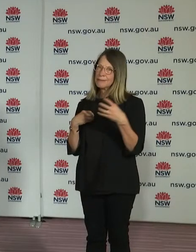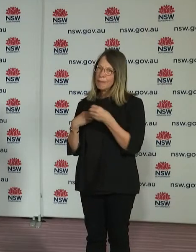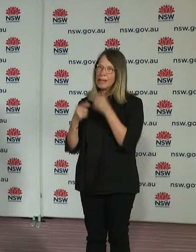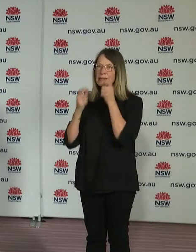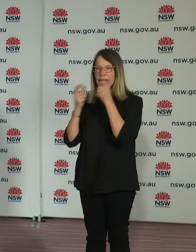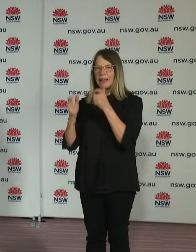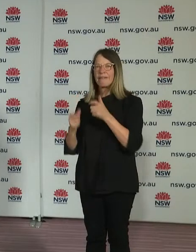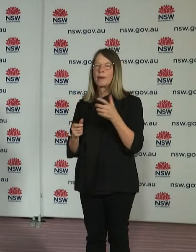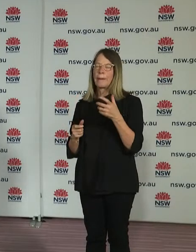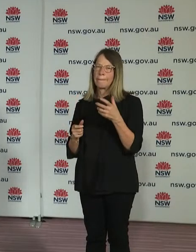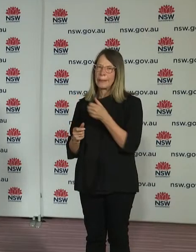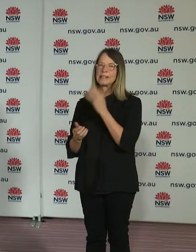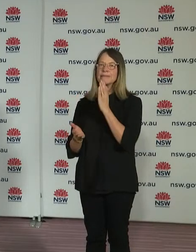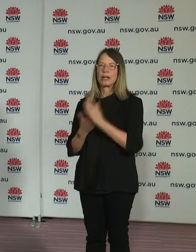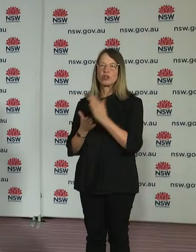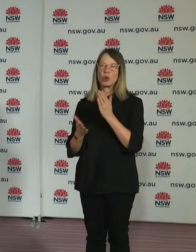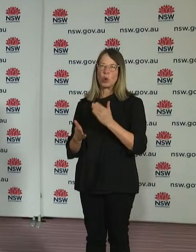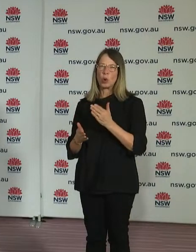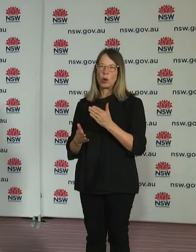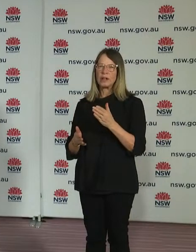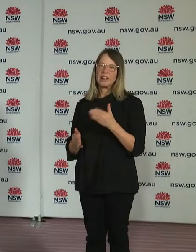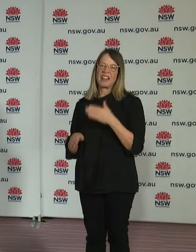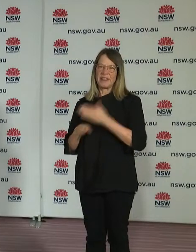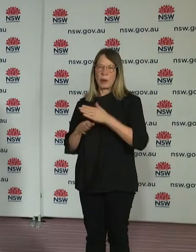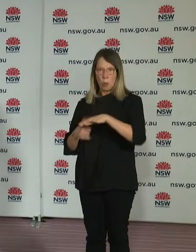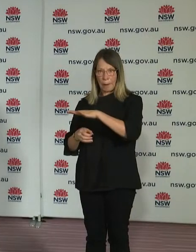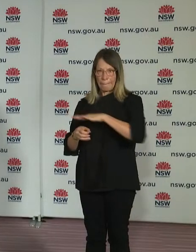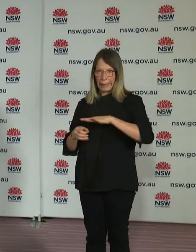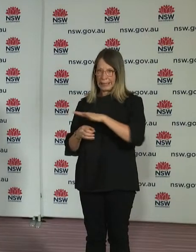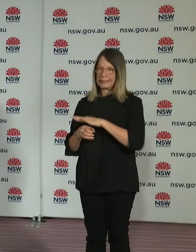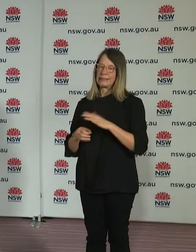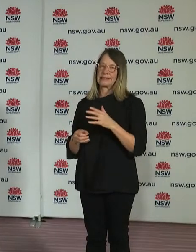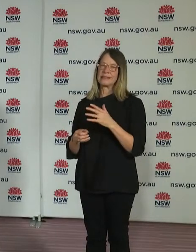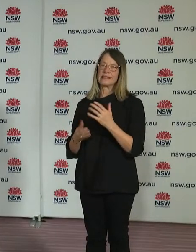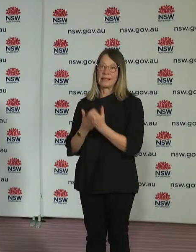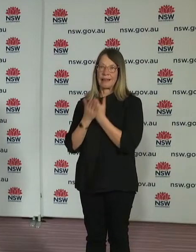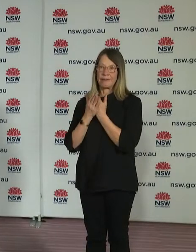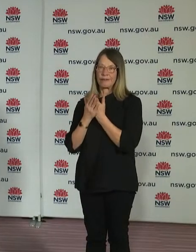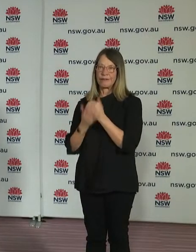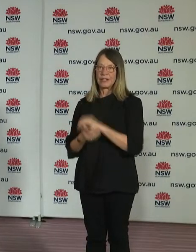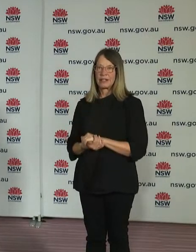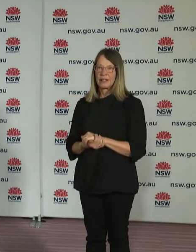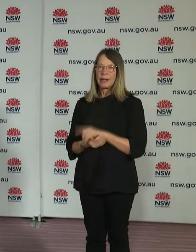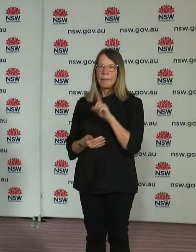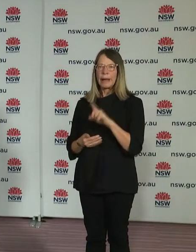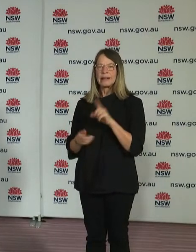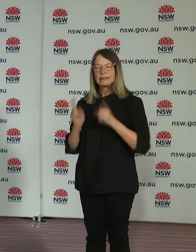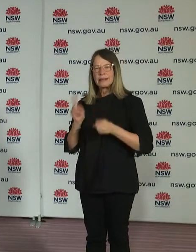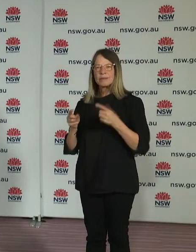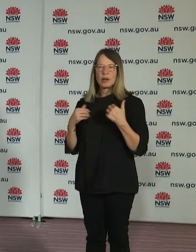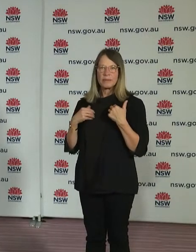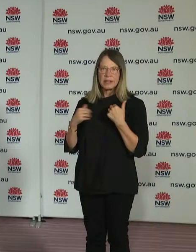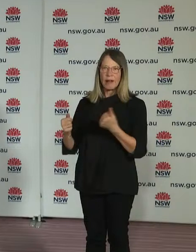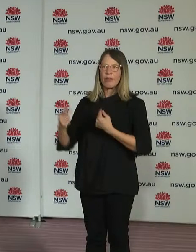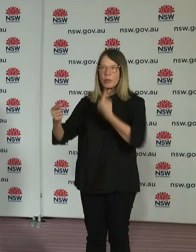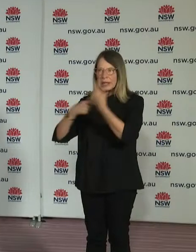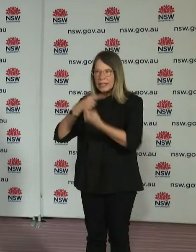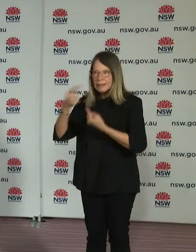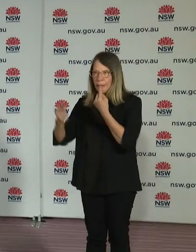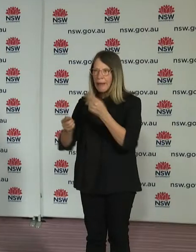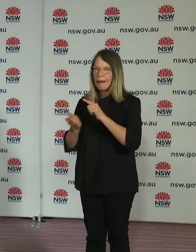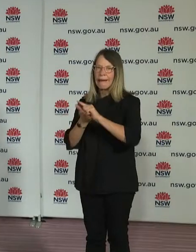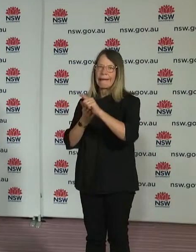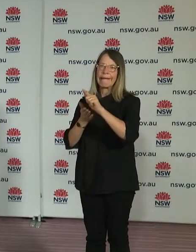and their premises safe. But there are very difficult issues which Health will provide us advice on regarding close contacts